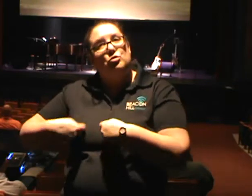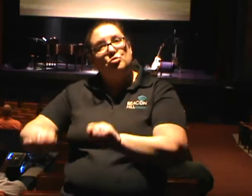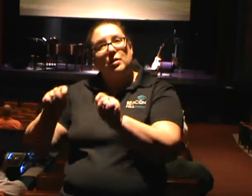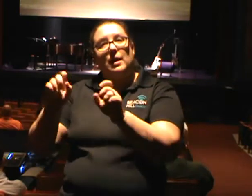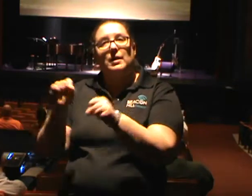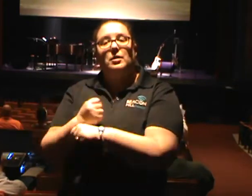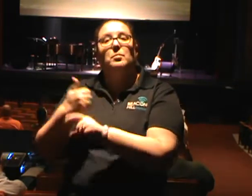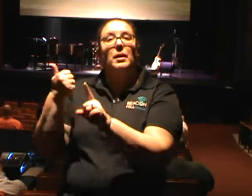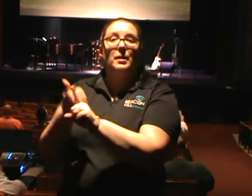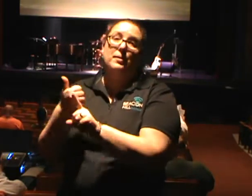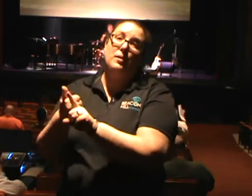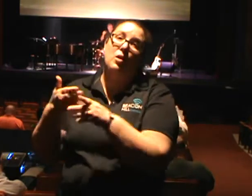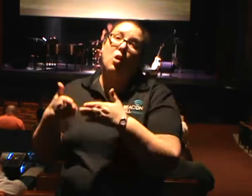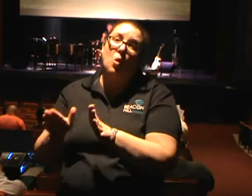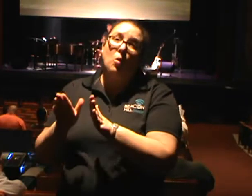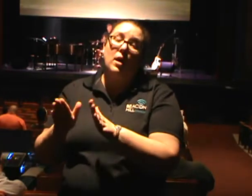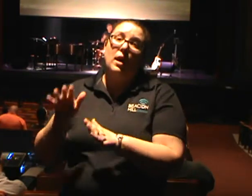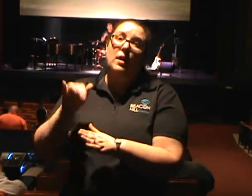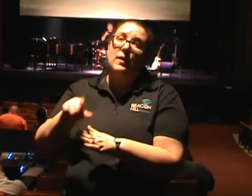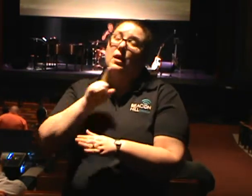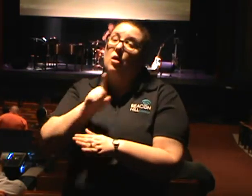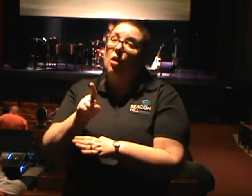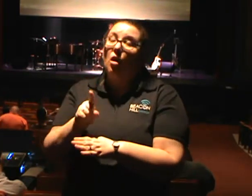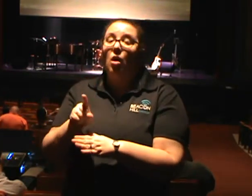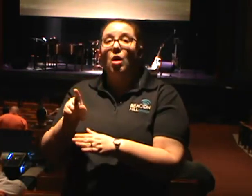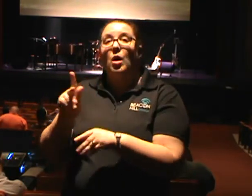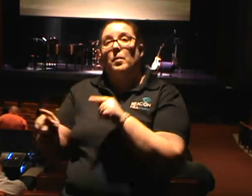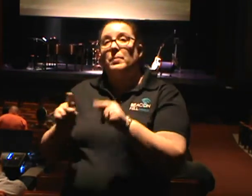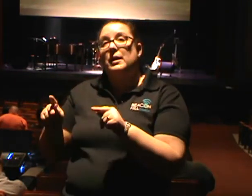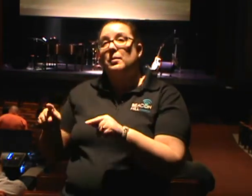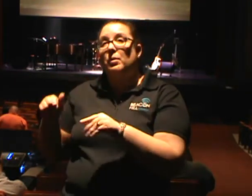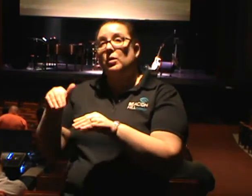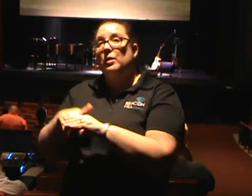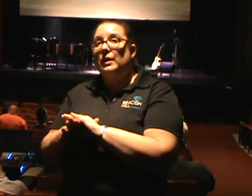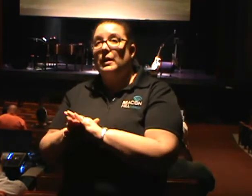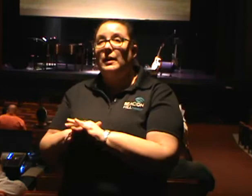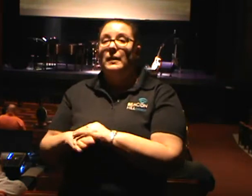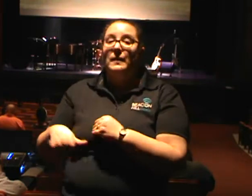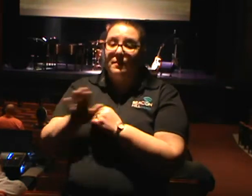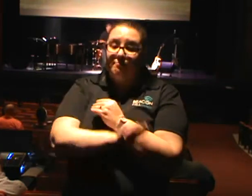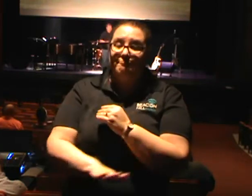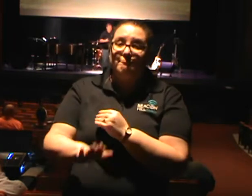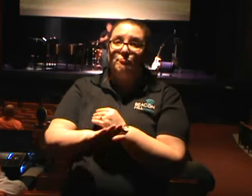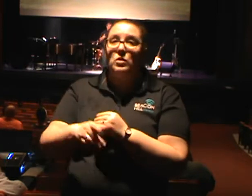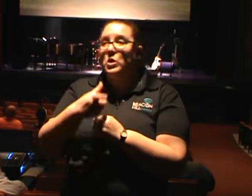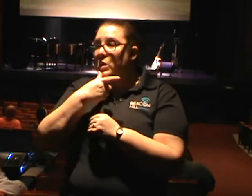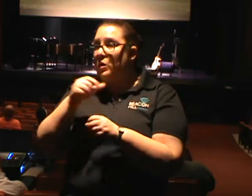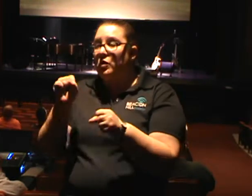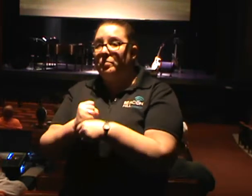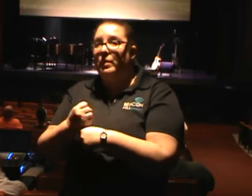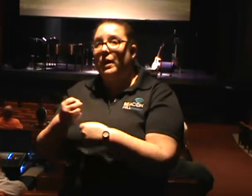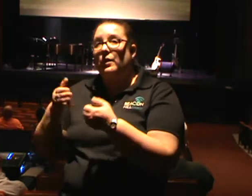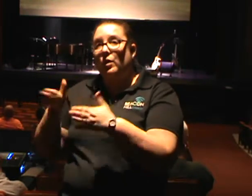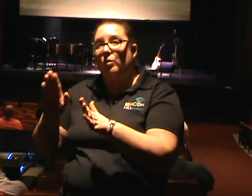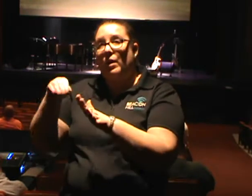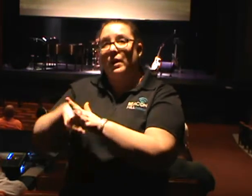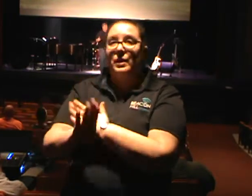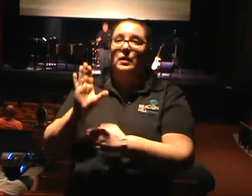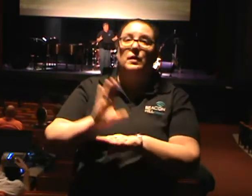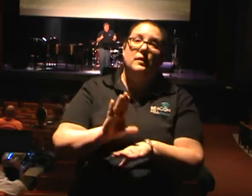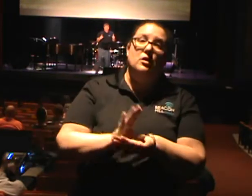in the sheepfold that have made their way into the church, who have infiltrated the church. Don't worry about